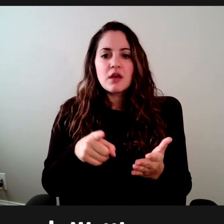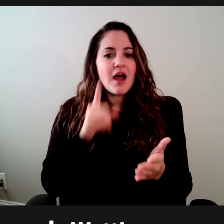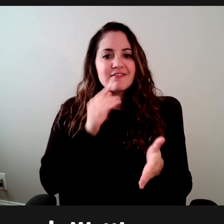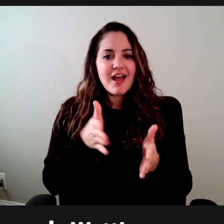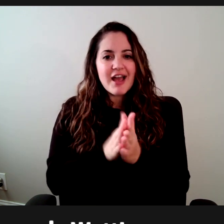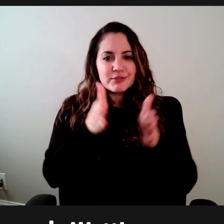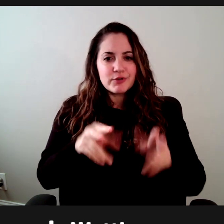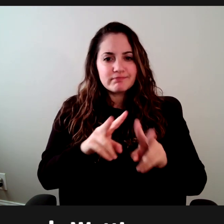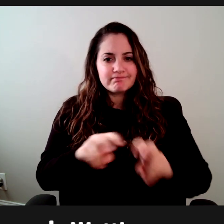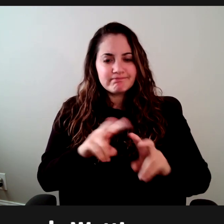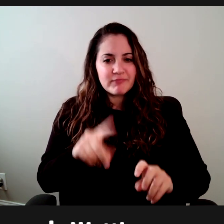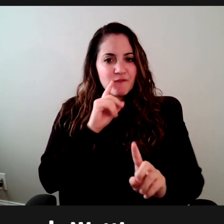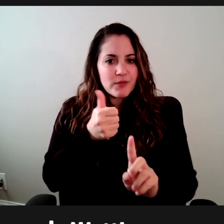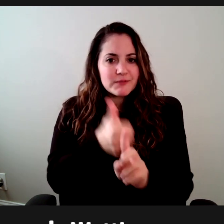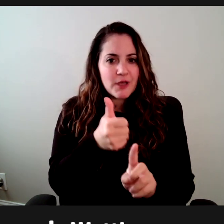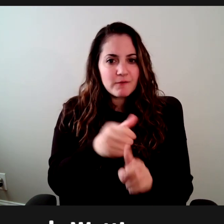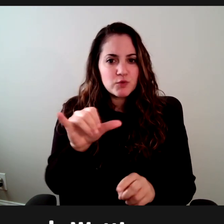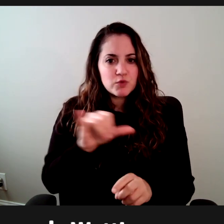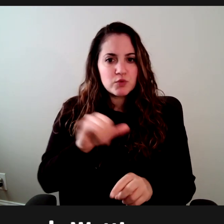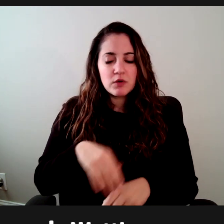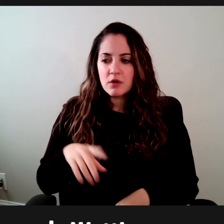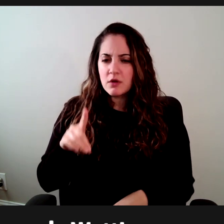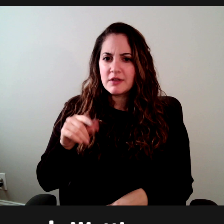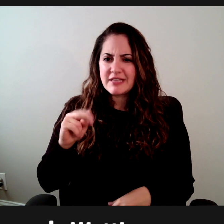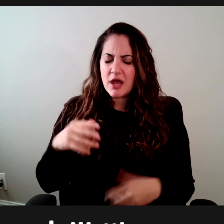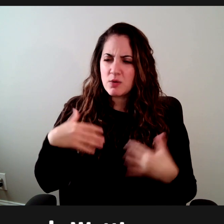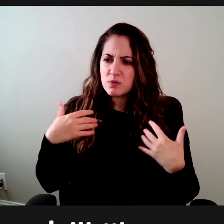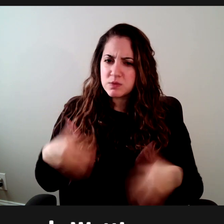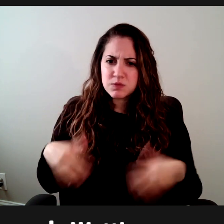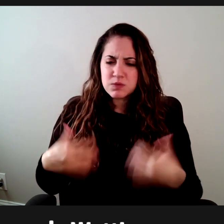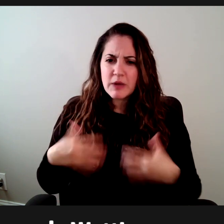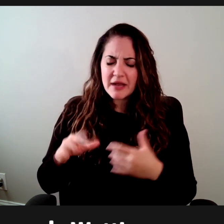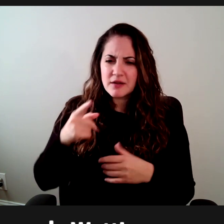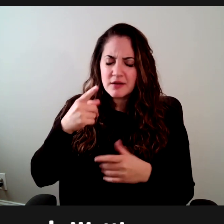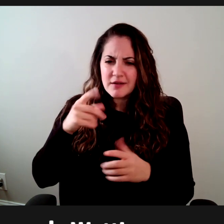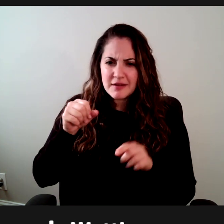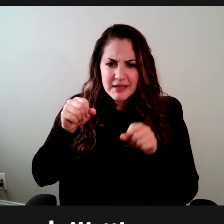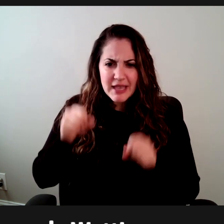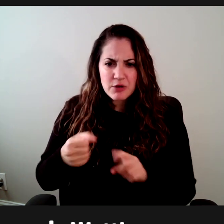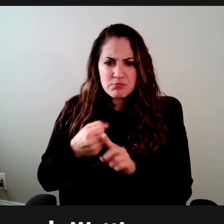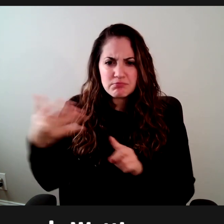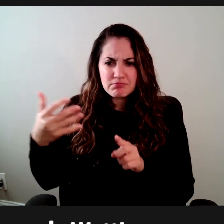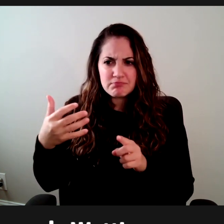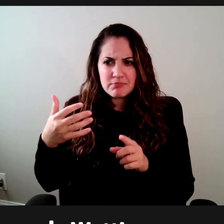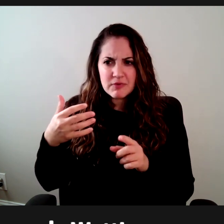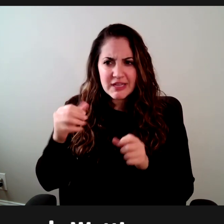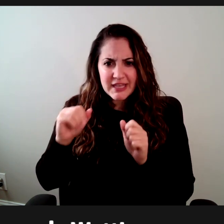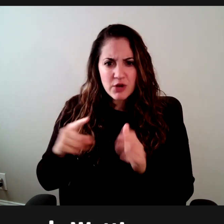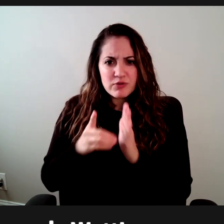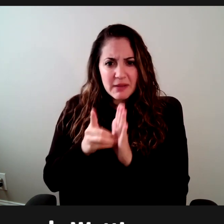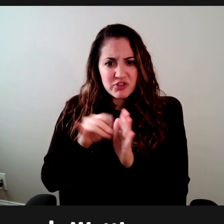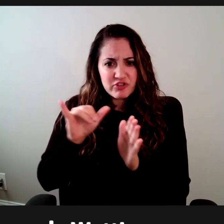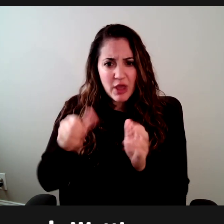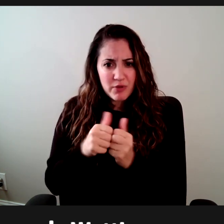a greater exploration of what's happening for them. So that is just too delicious to leave. So can you